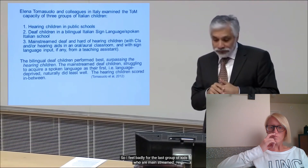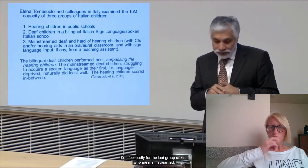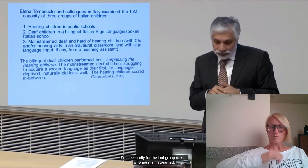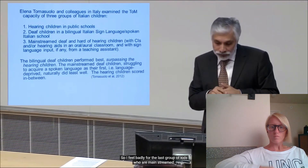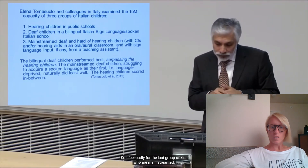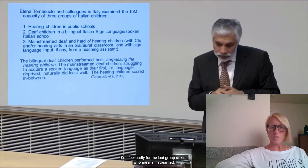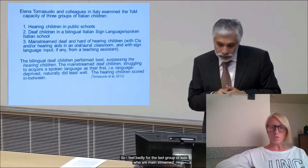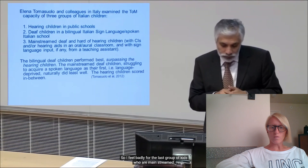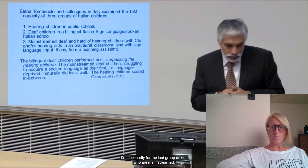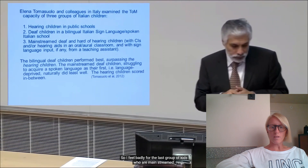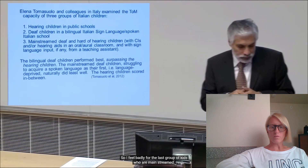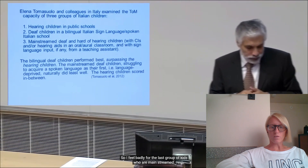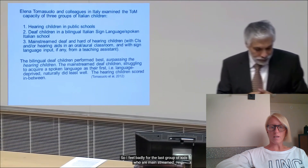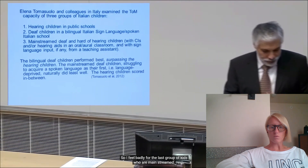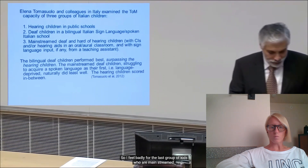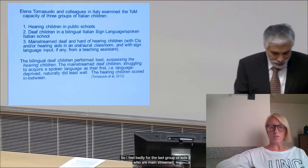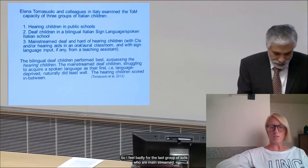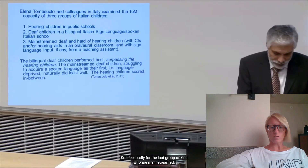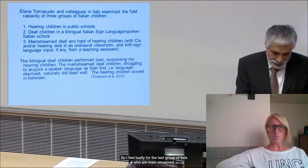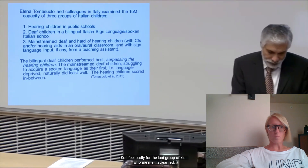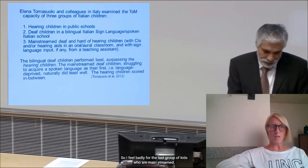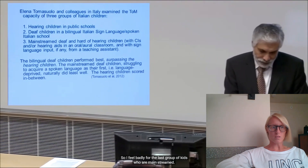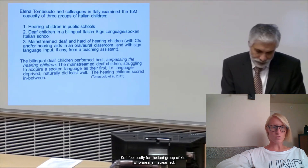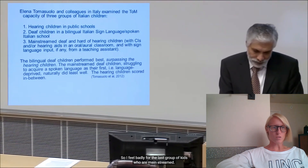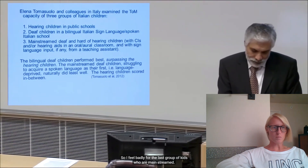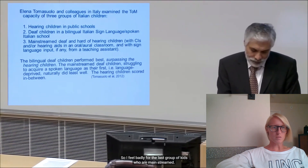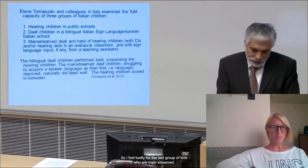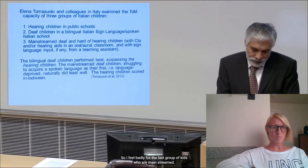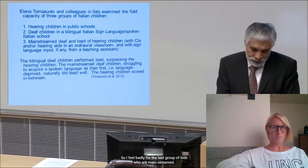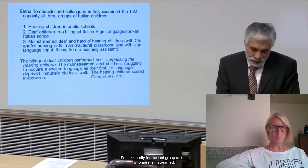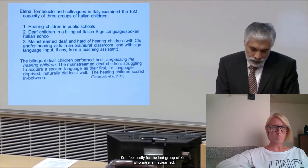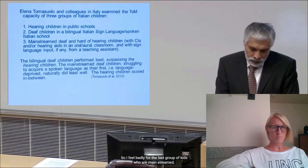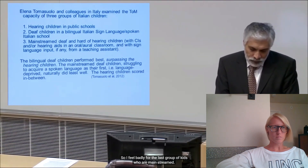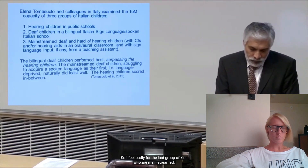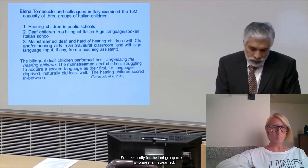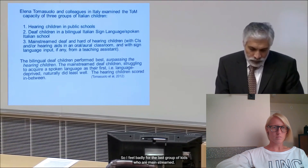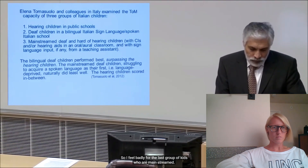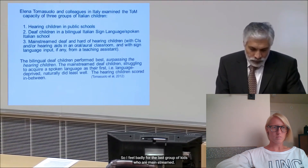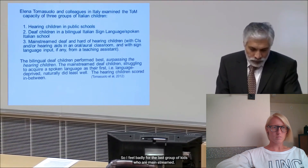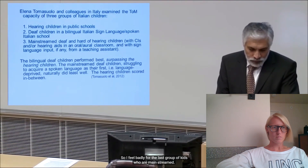So I feel badly for the last group of kids who were mainstreamed.